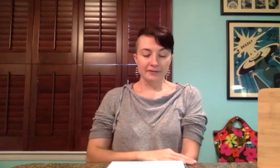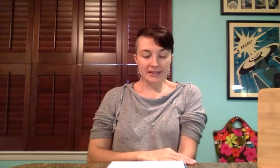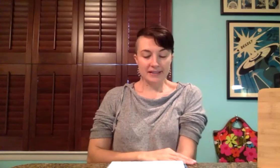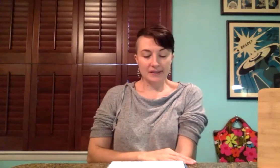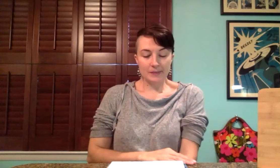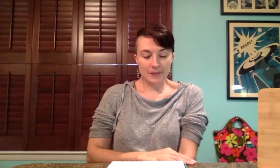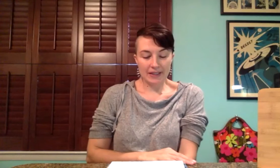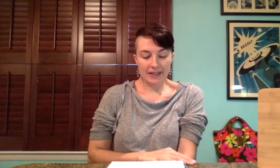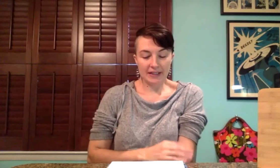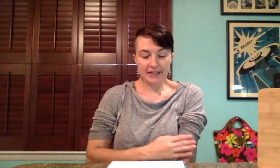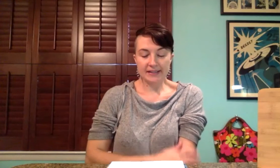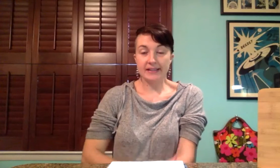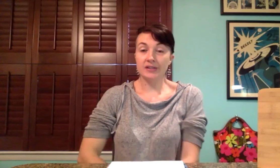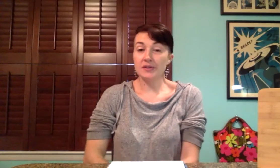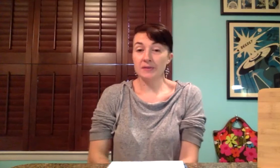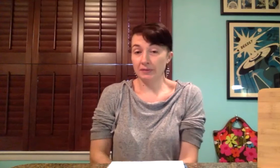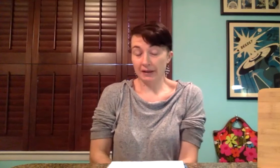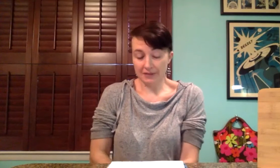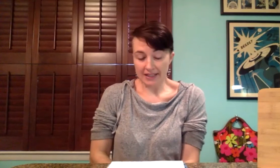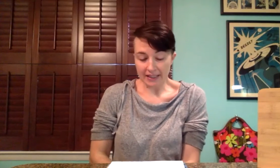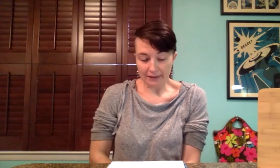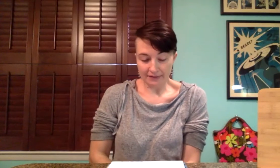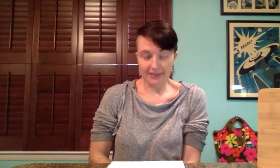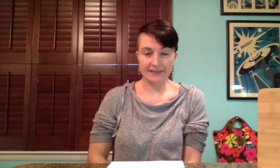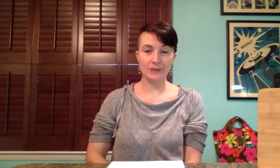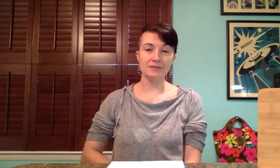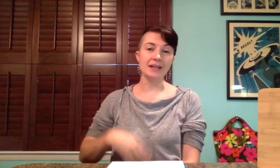First, some signs that are useful for everyday life. So we've got